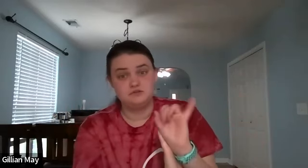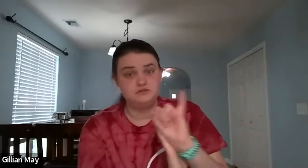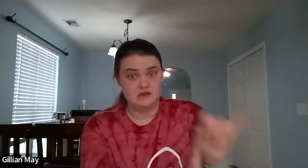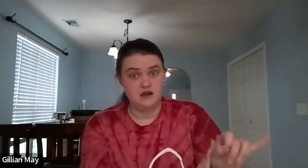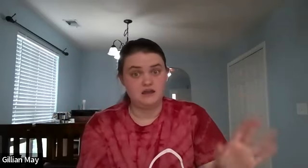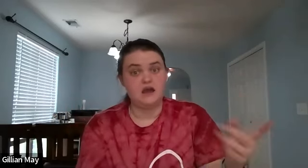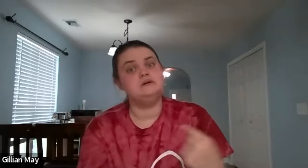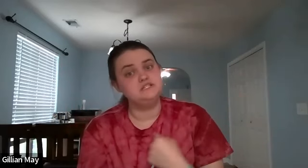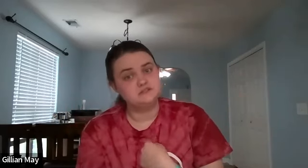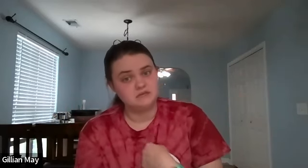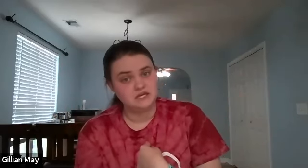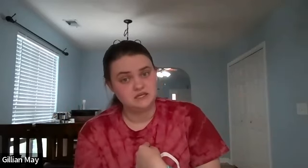use I always use me.